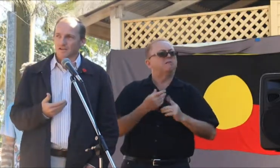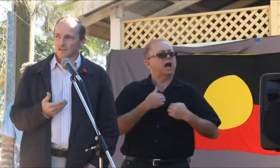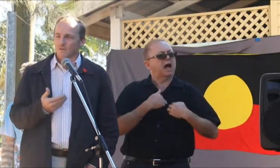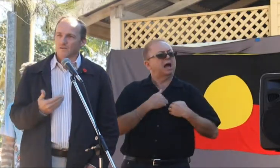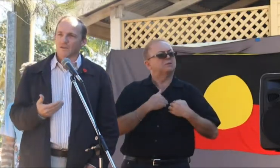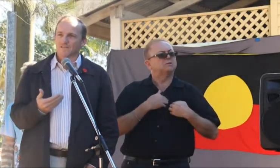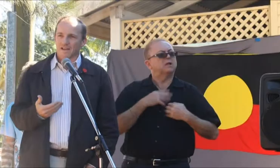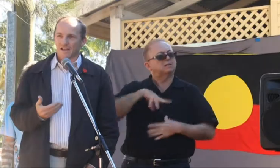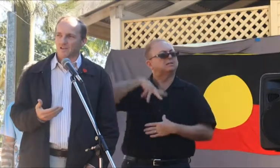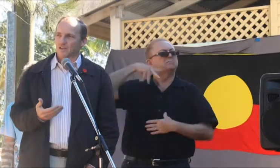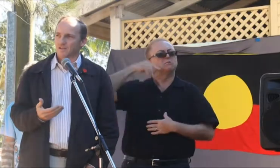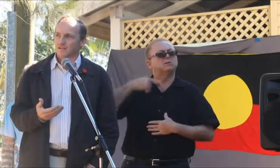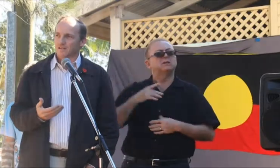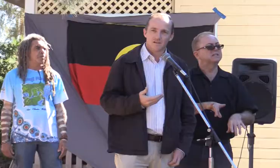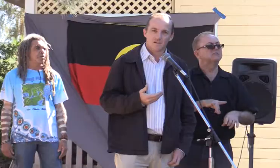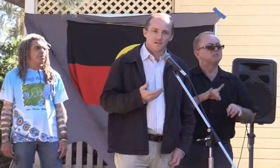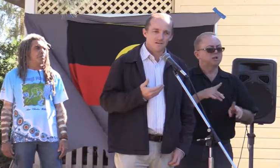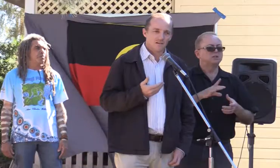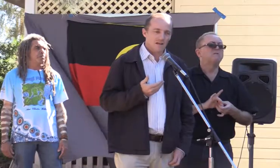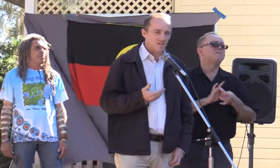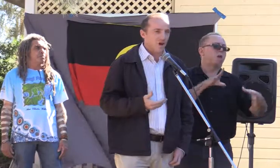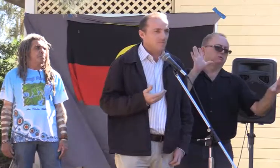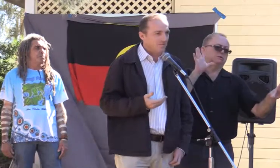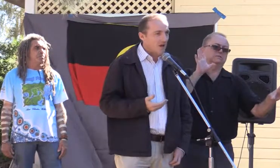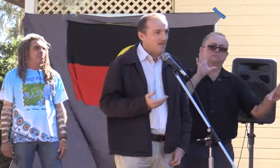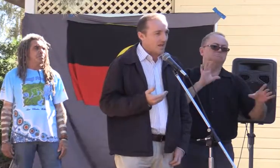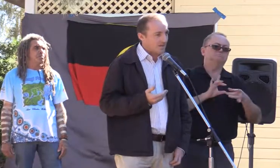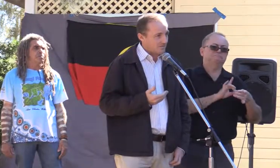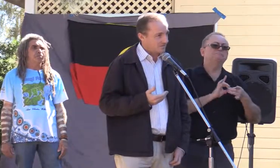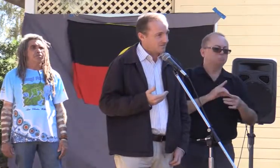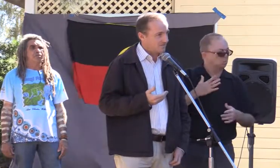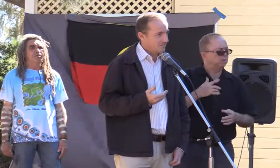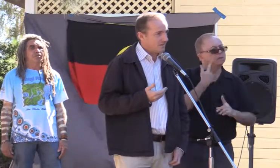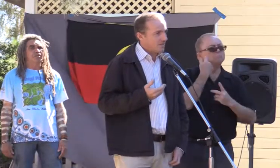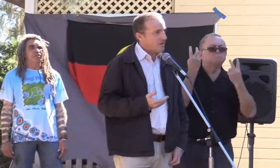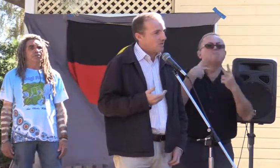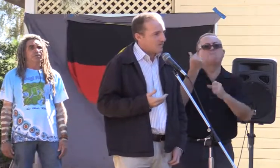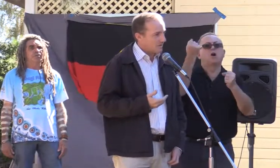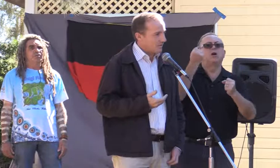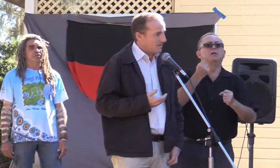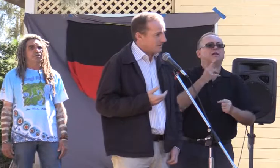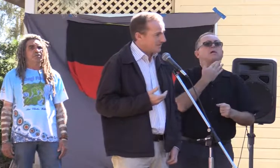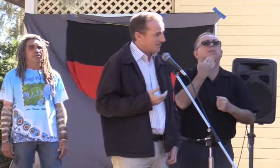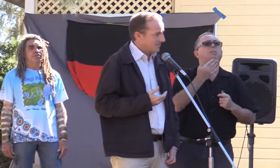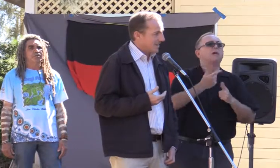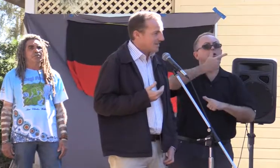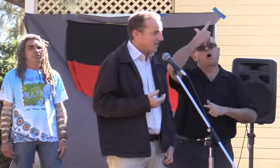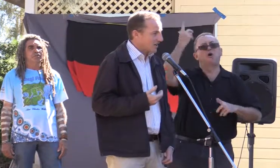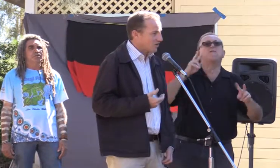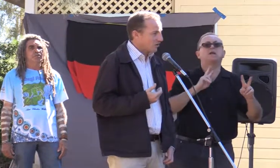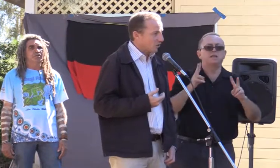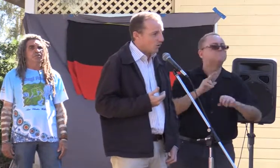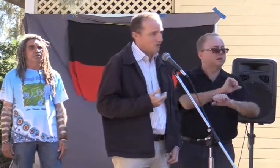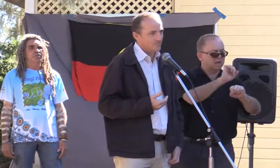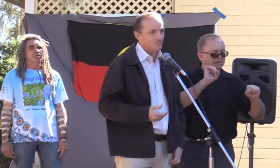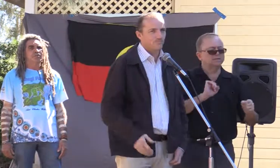country, we've lost that connection. And it's time to find it again. Thank God for Nimbin and its